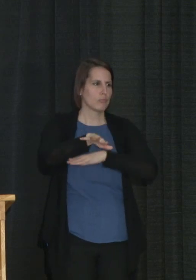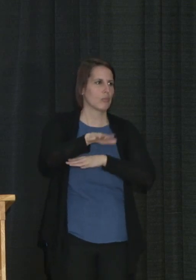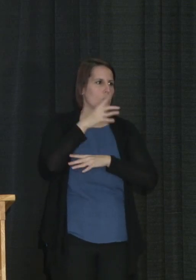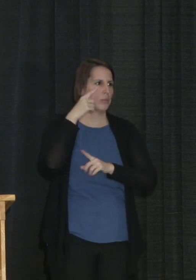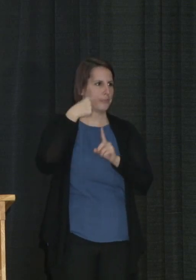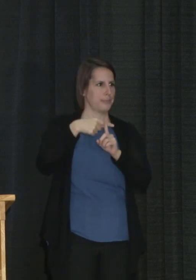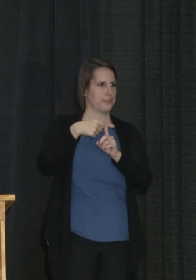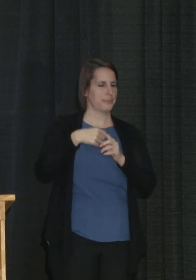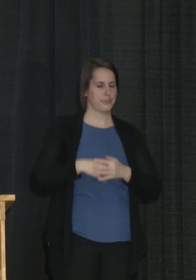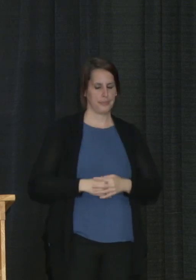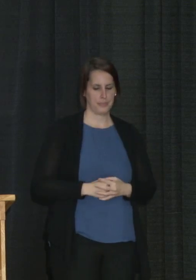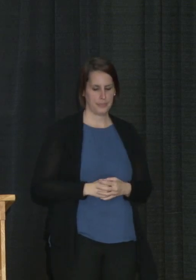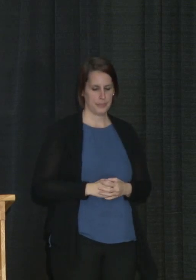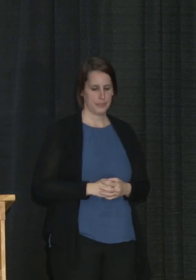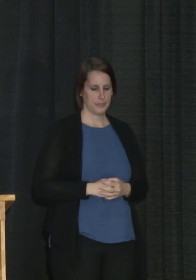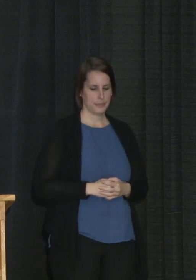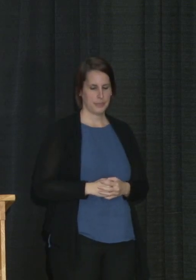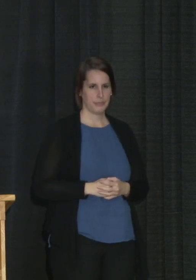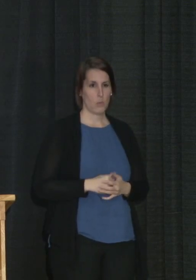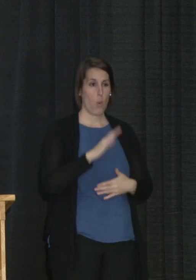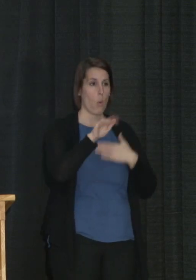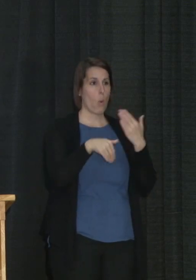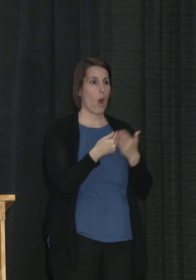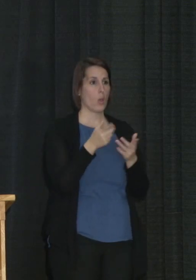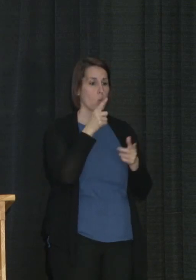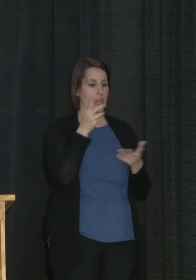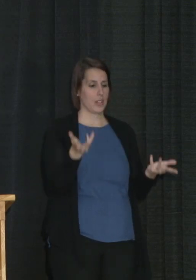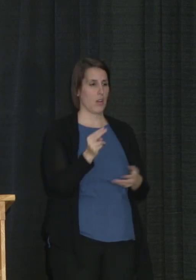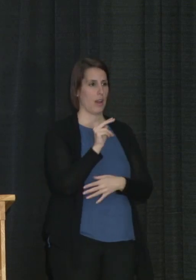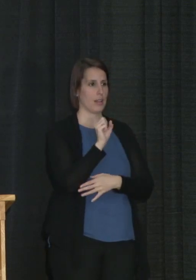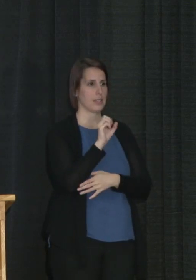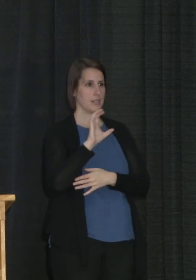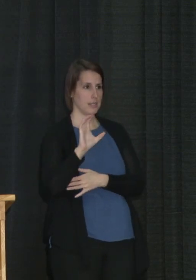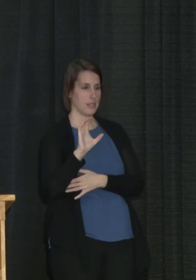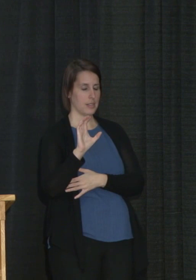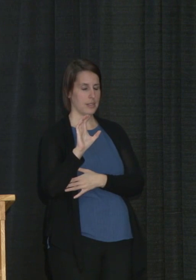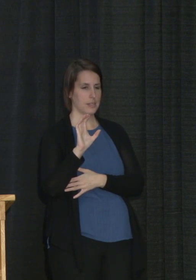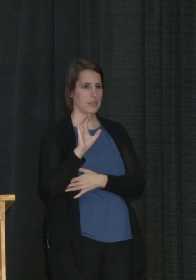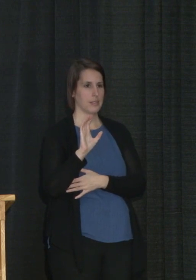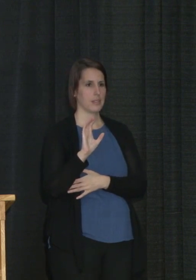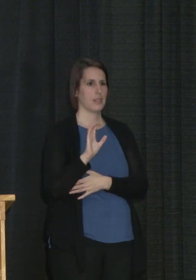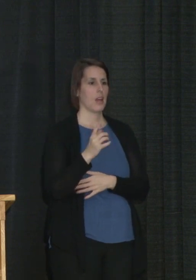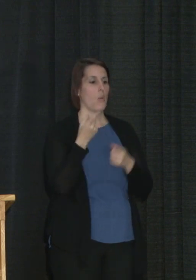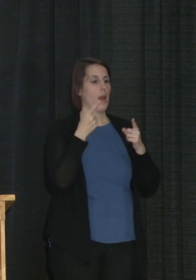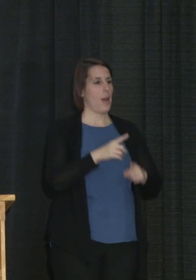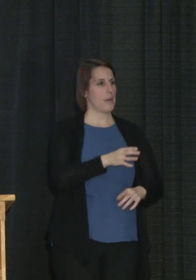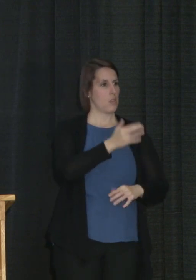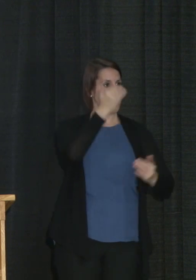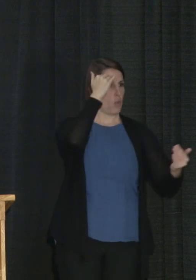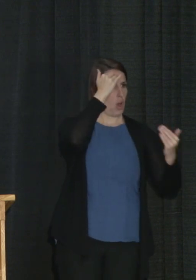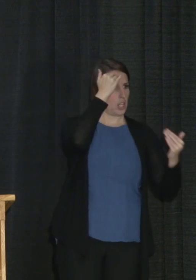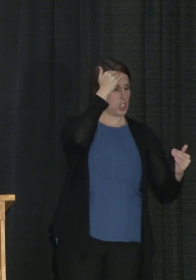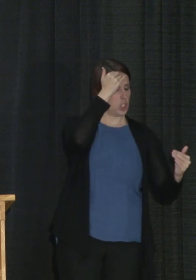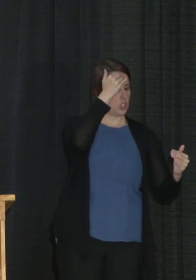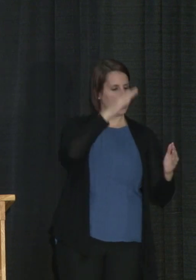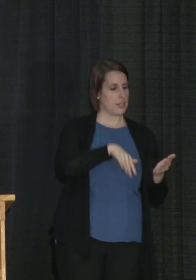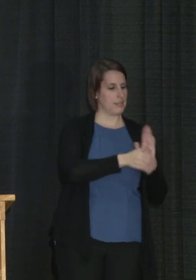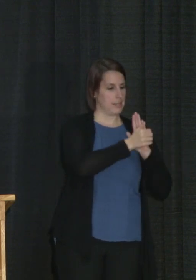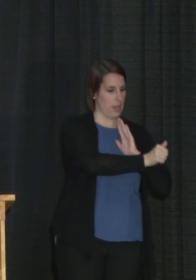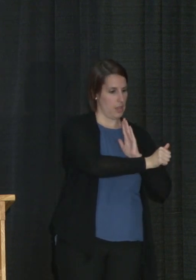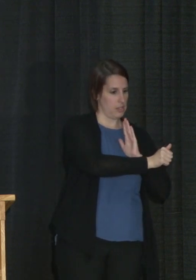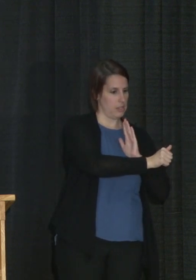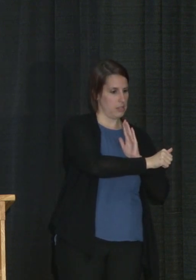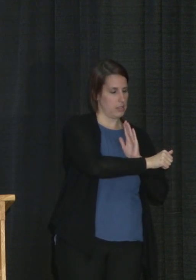Everyone at NSCC knows when their knowledge and skills combined with a student's sense of purpose